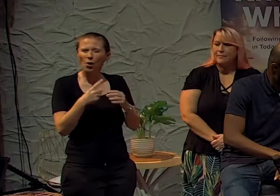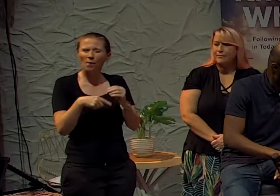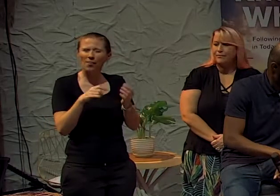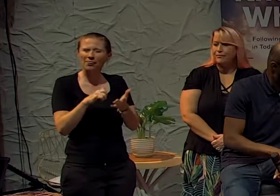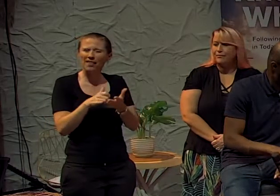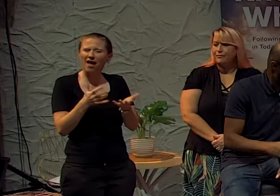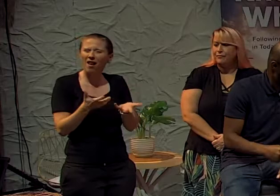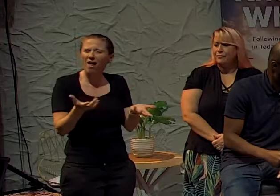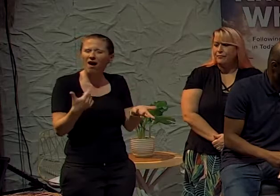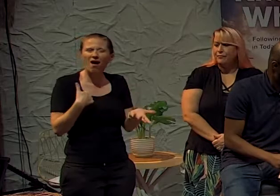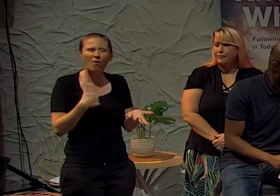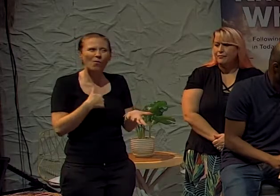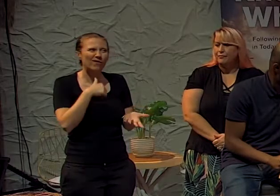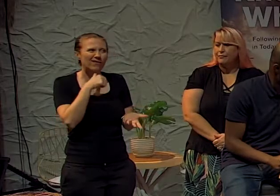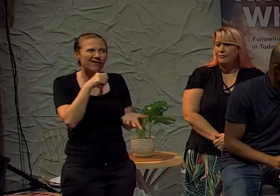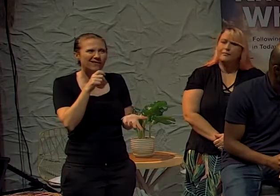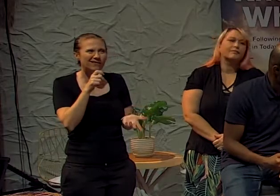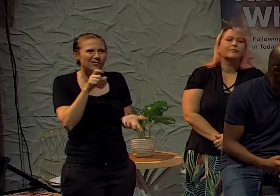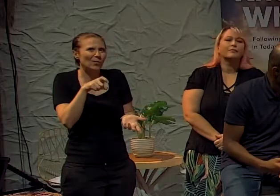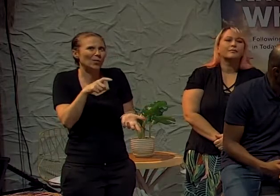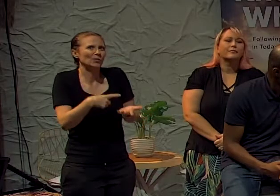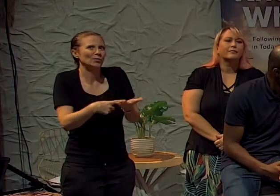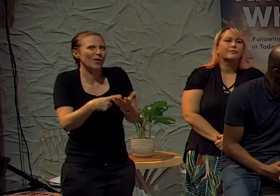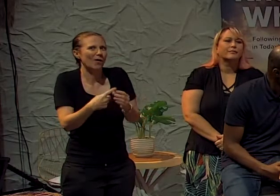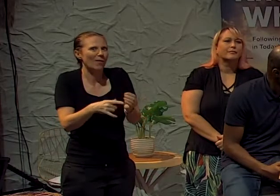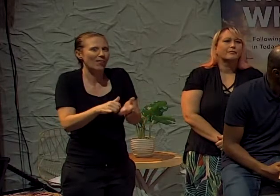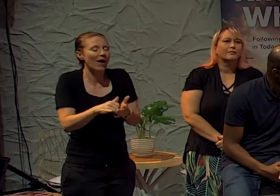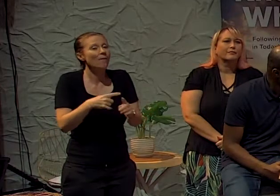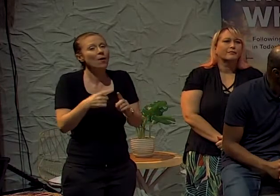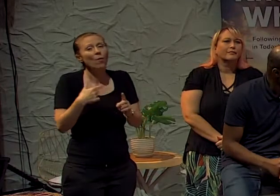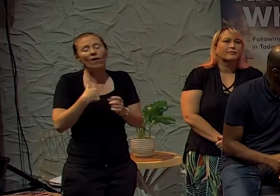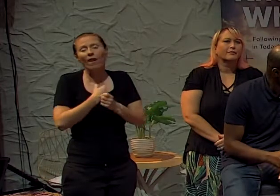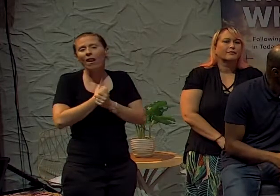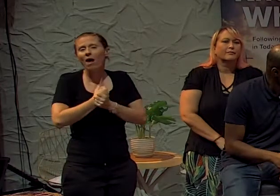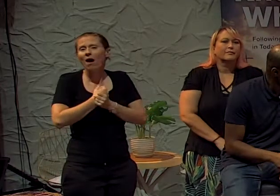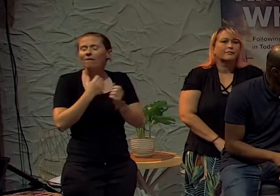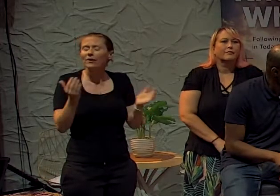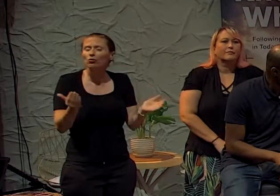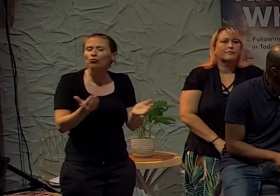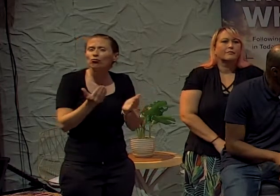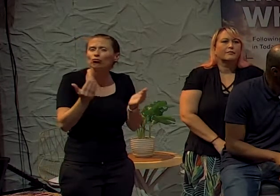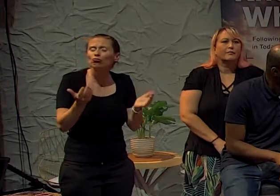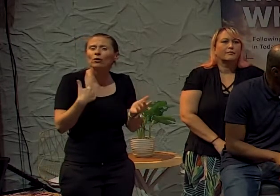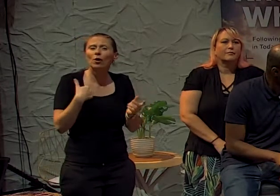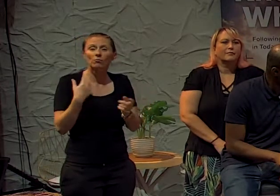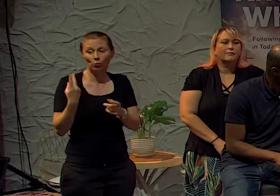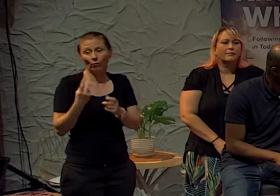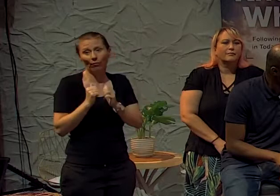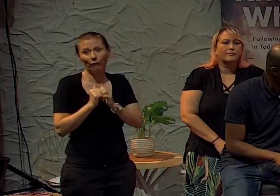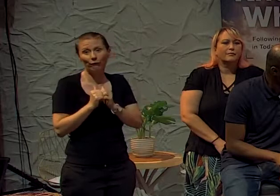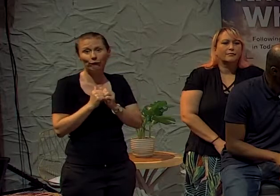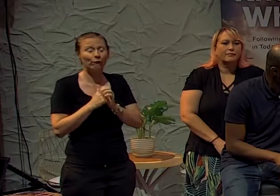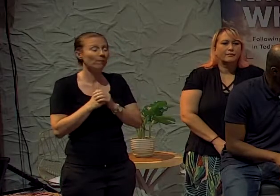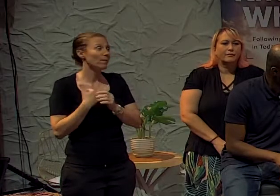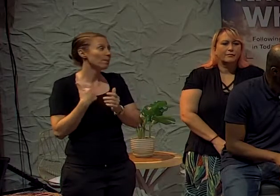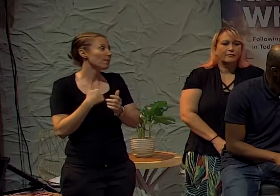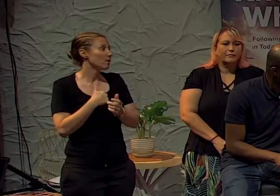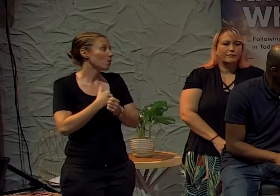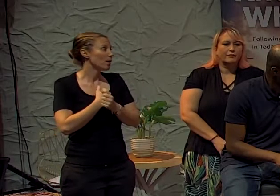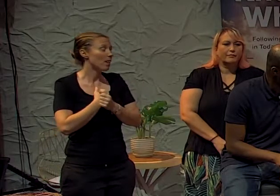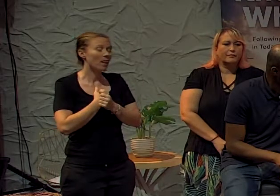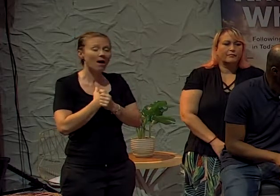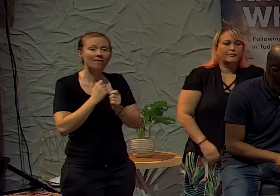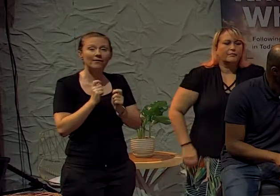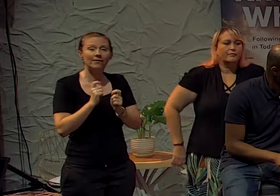we're not really supposed to, but we love encouraging, and we love together, and we love